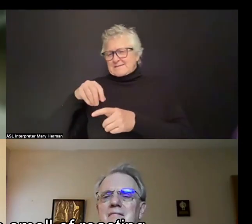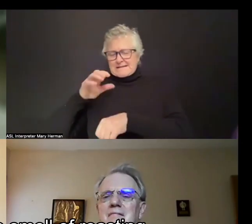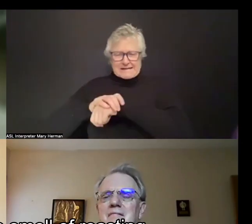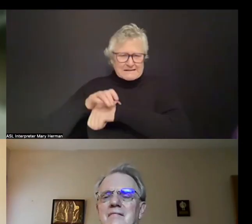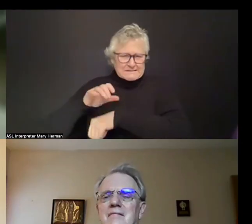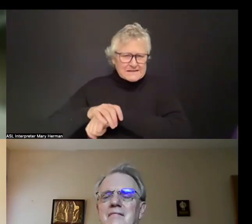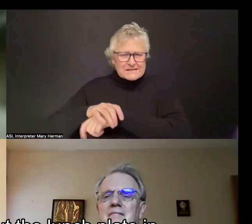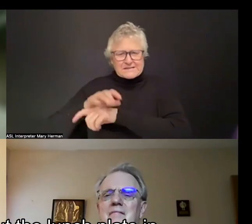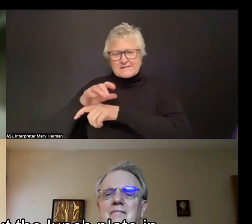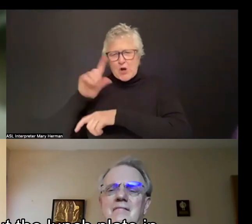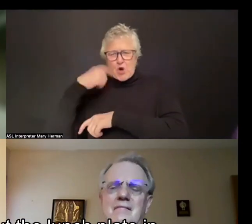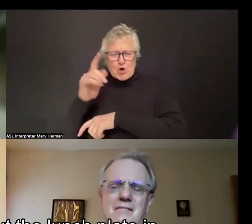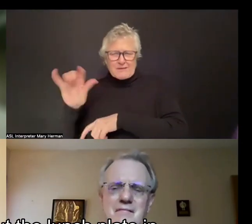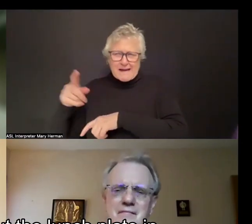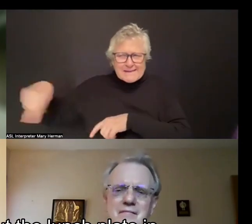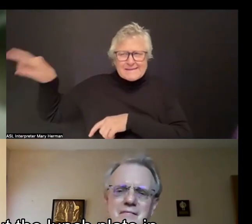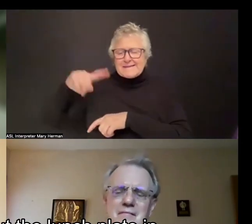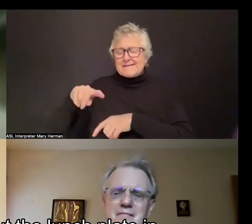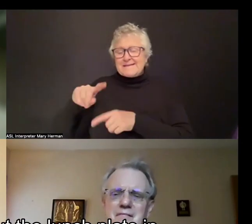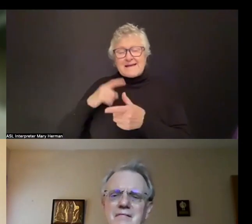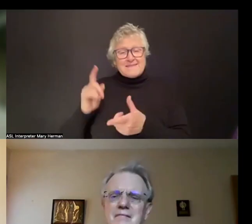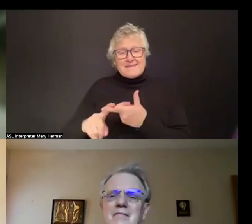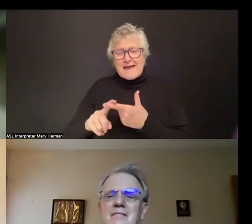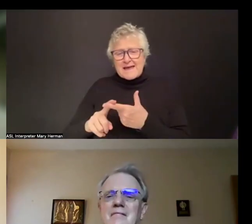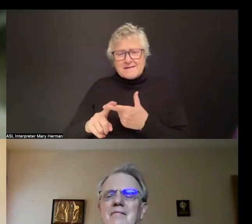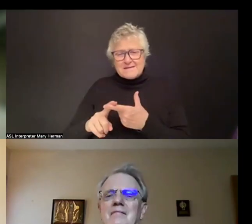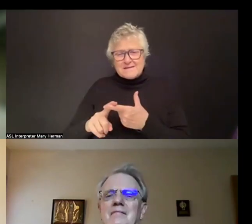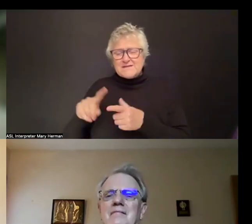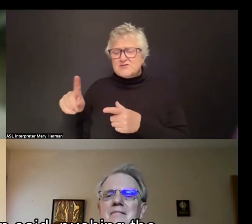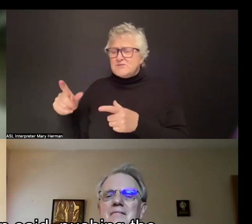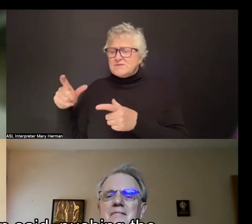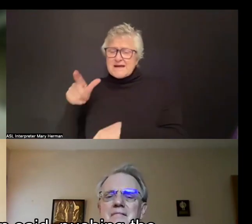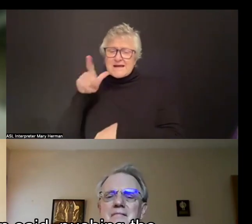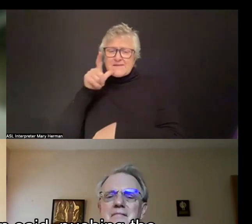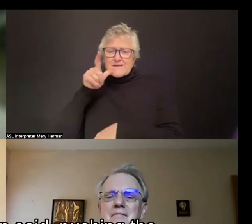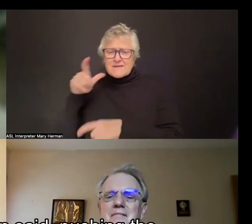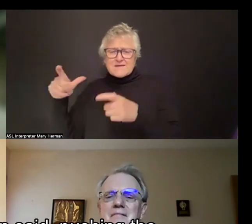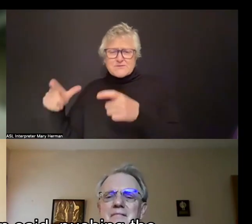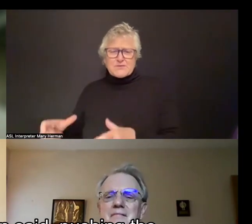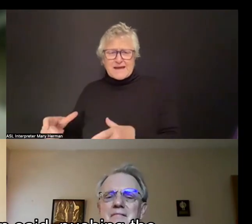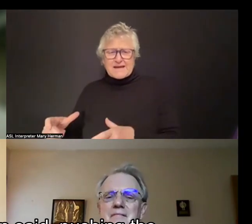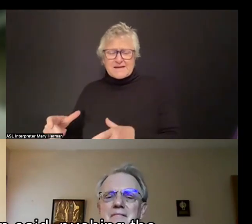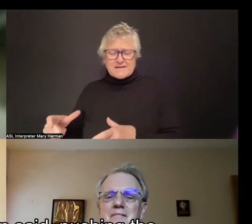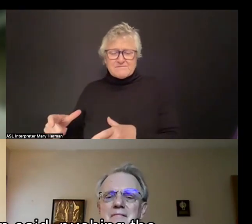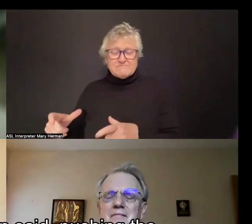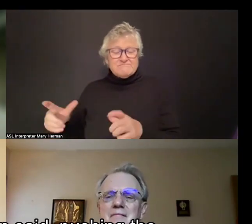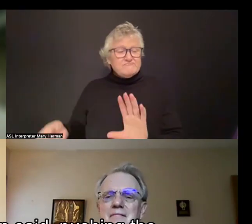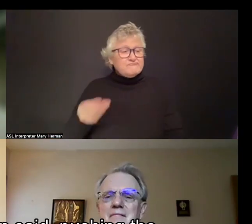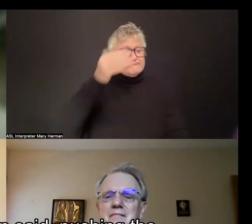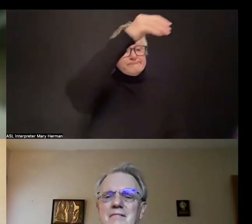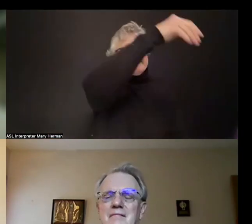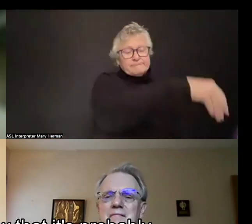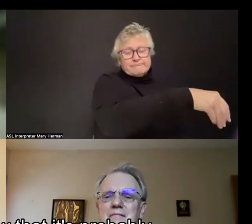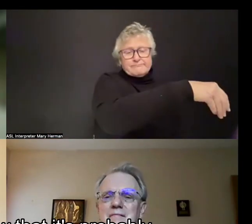roasting venison. And then she'd put the lunch plate in the drying rack. Look, look, Marion said, pushing the